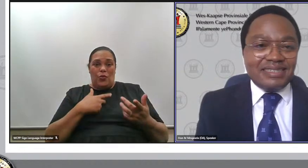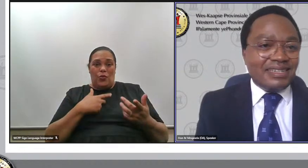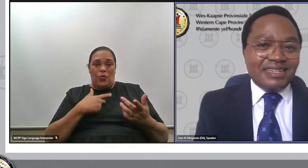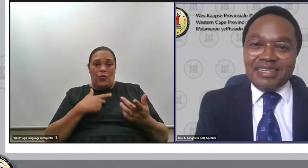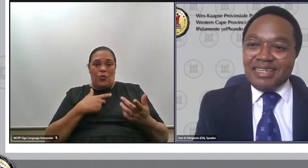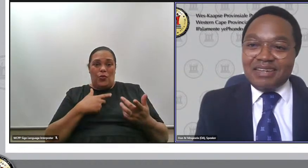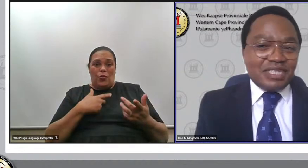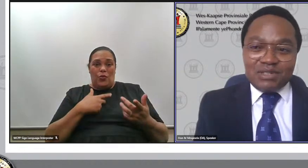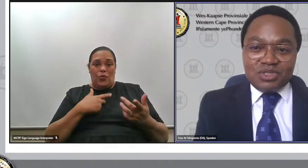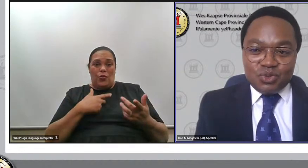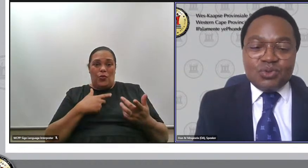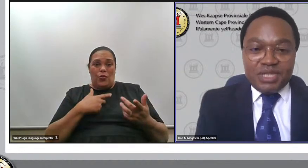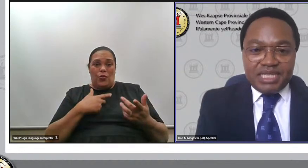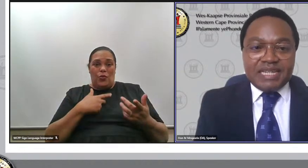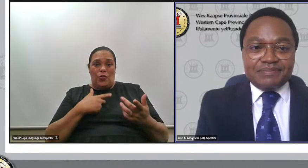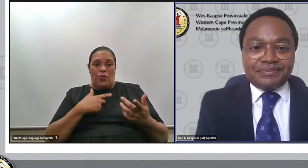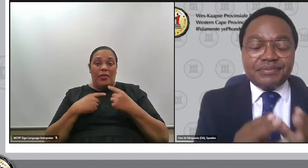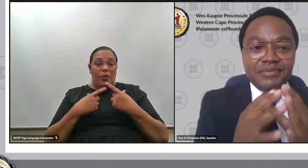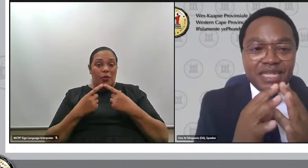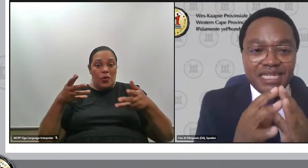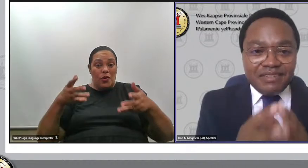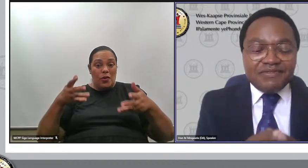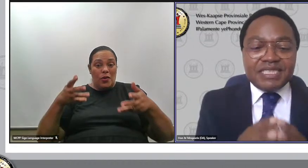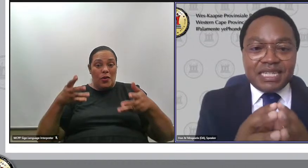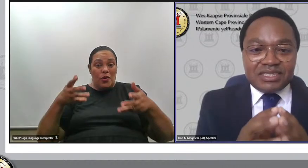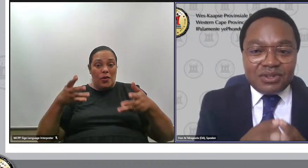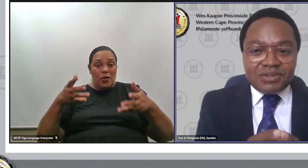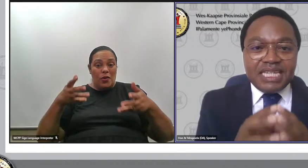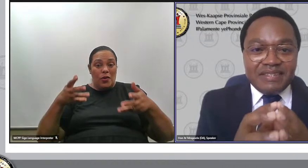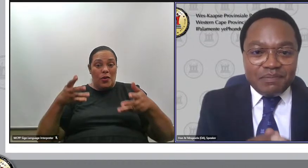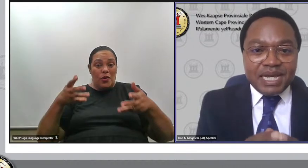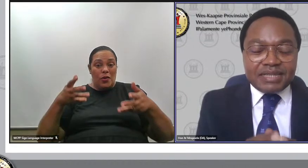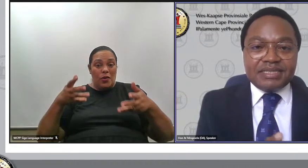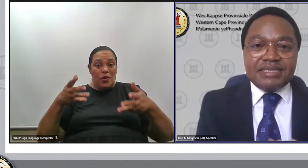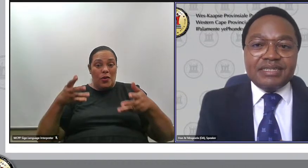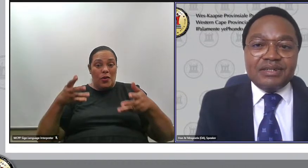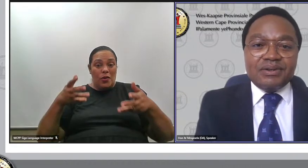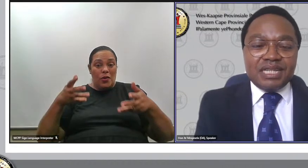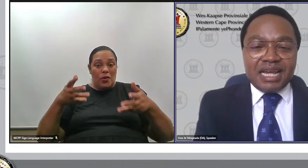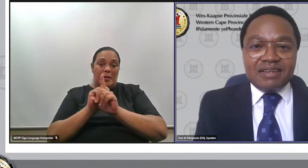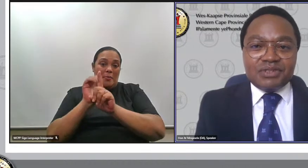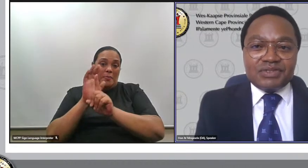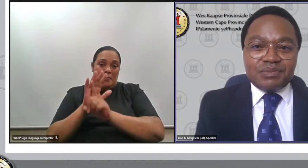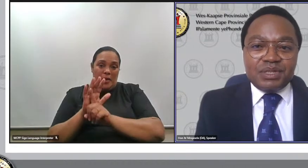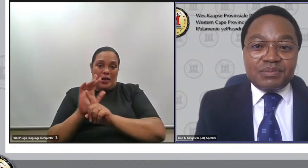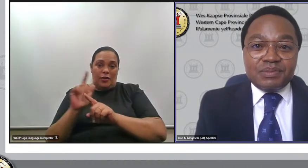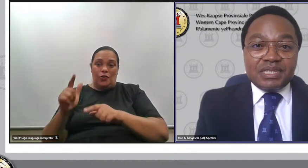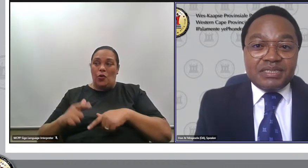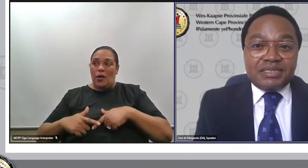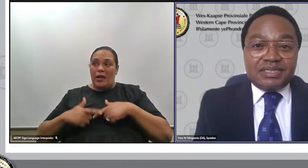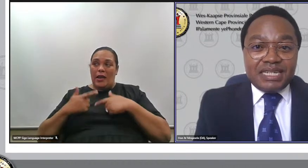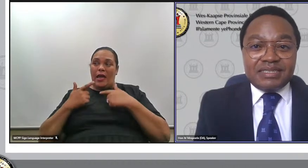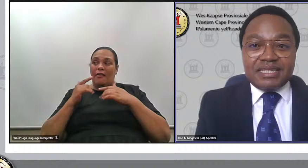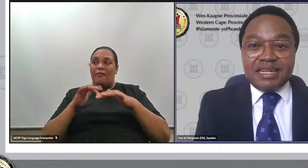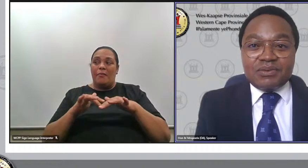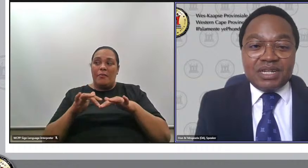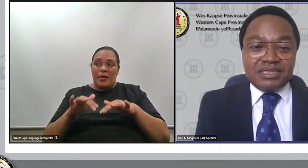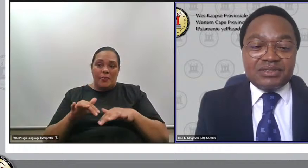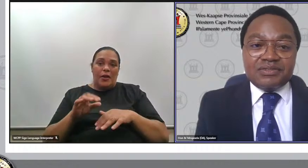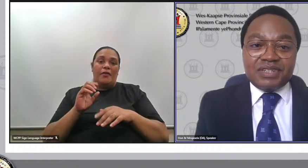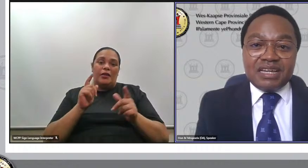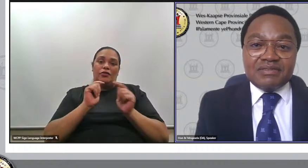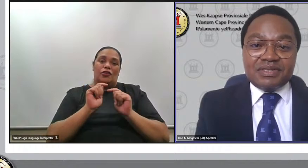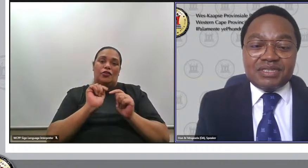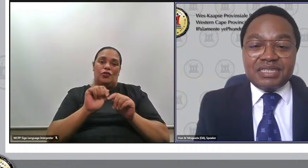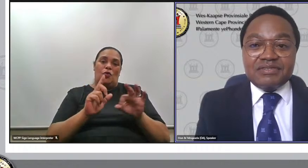that everything we do here, if it does not impact on the lives of the people and change their